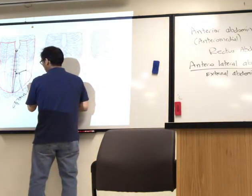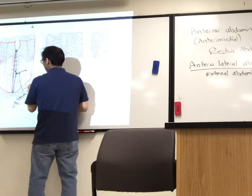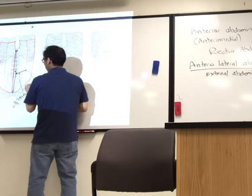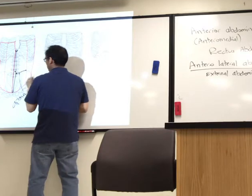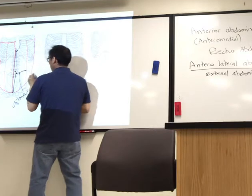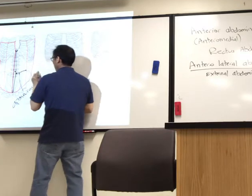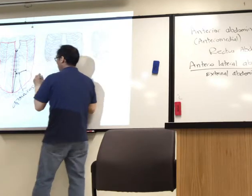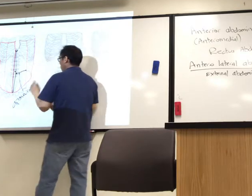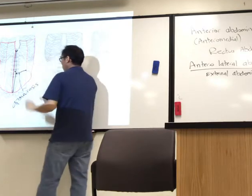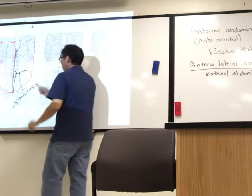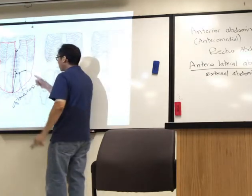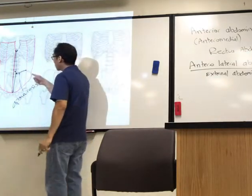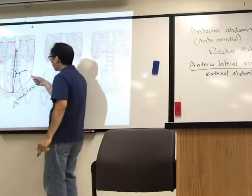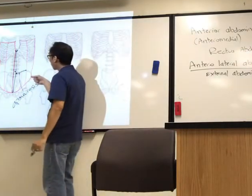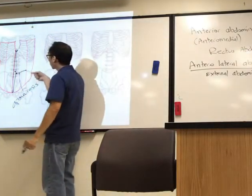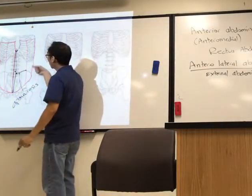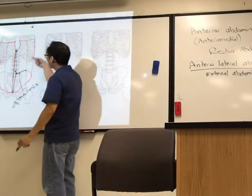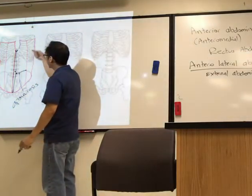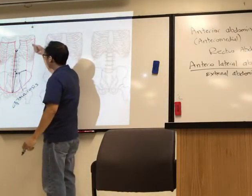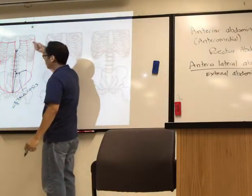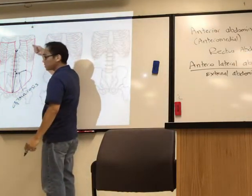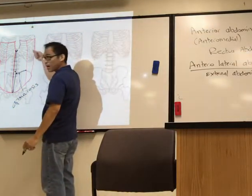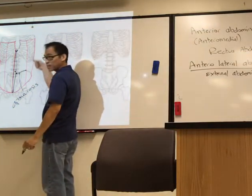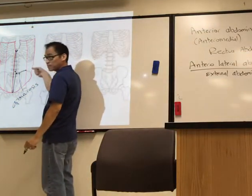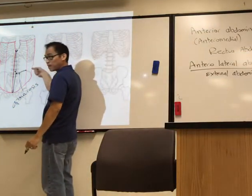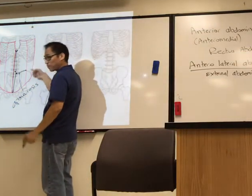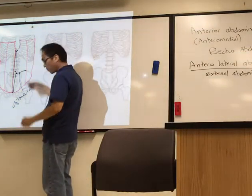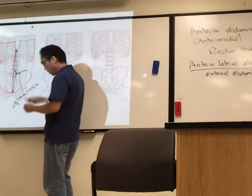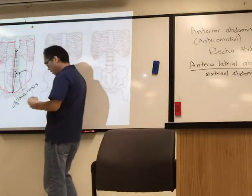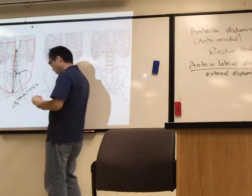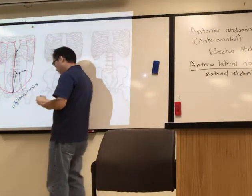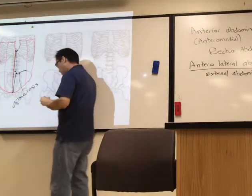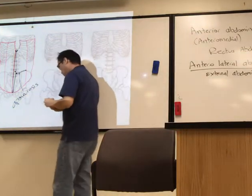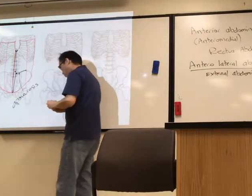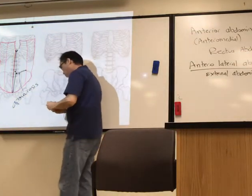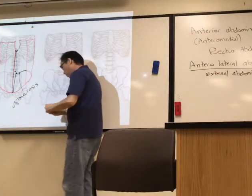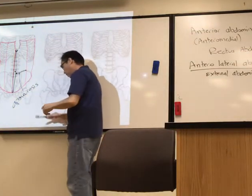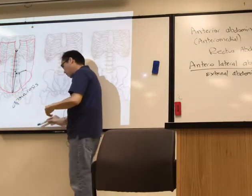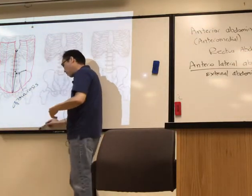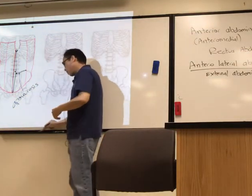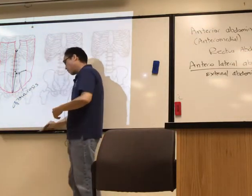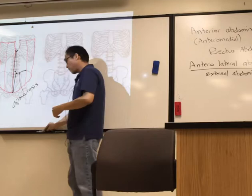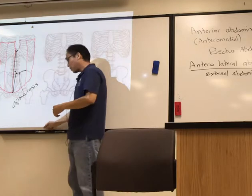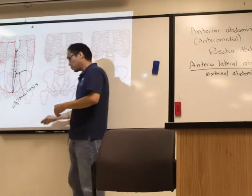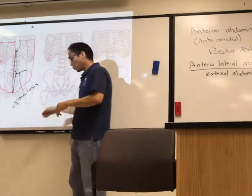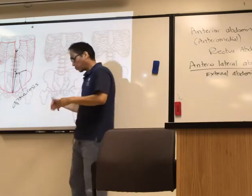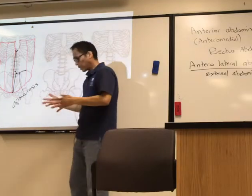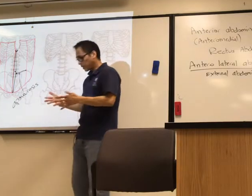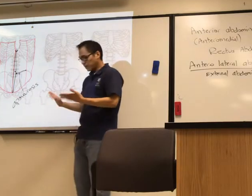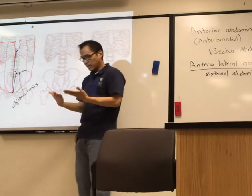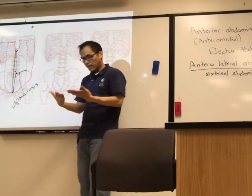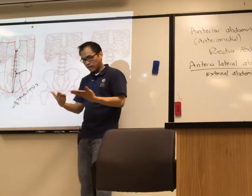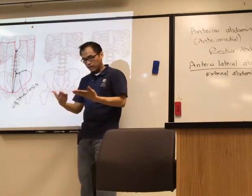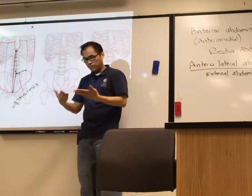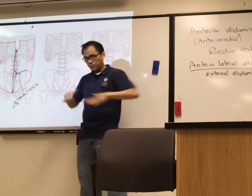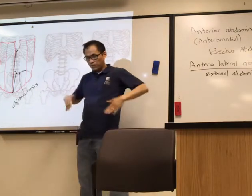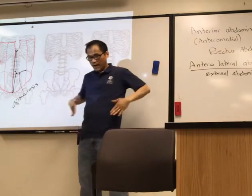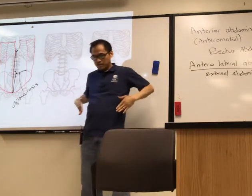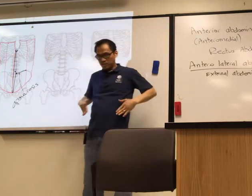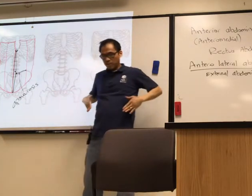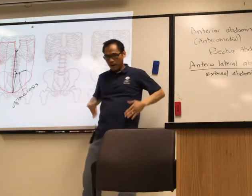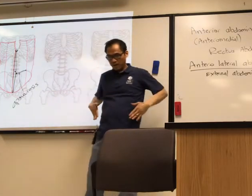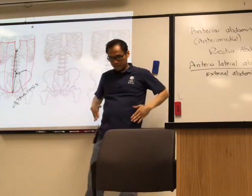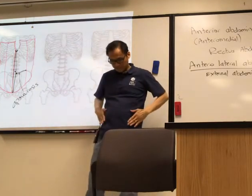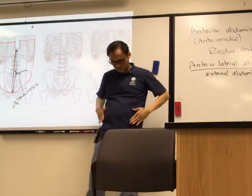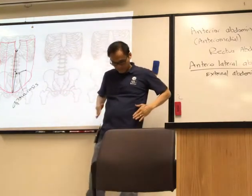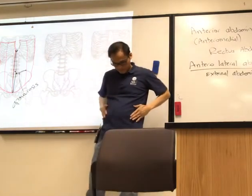which is connective tissue, not muscle. The muscle part is on the sides there. And the external oblique, the fibers run obliquely, like if you put your